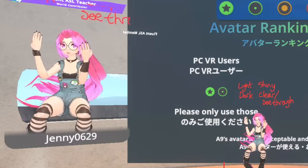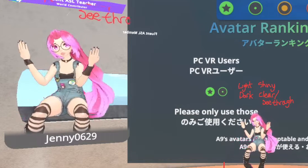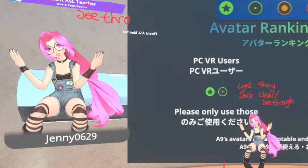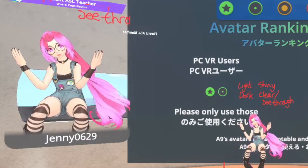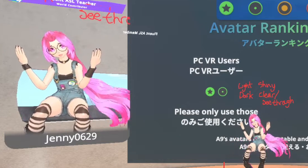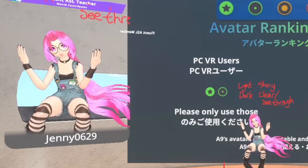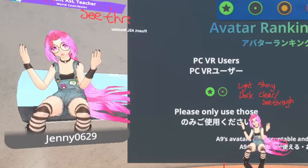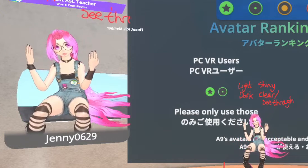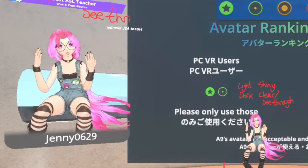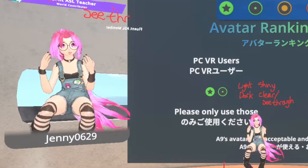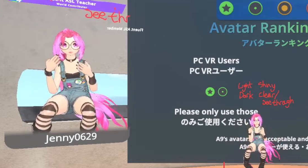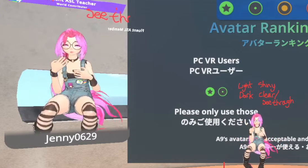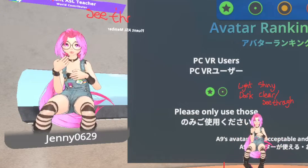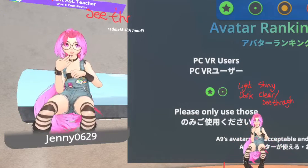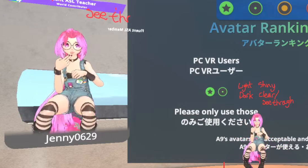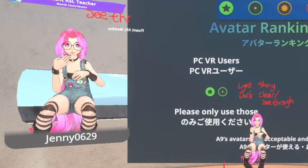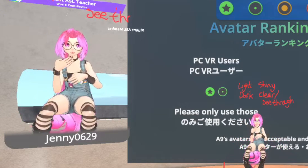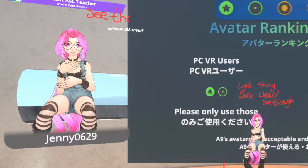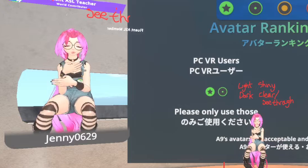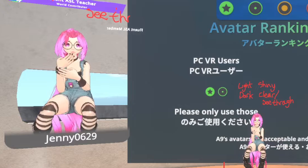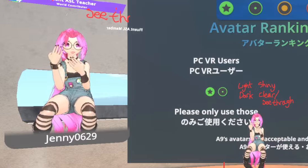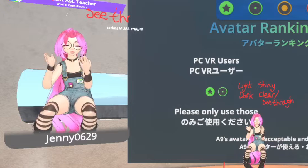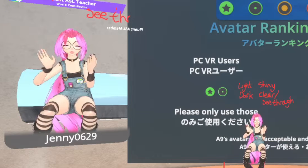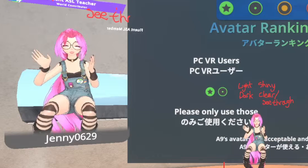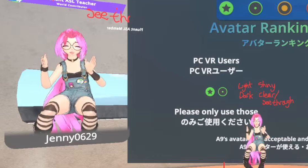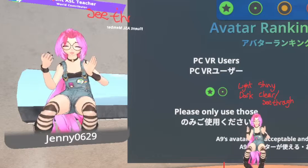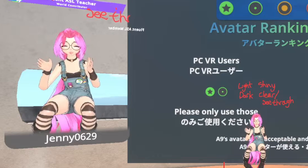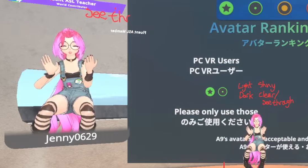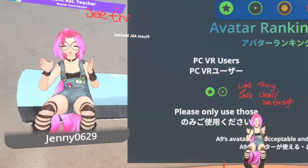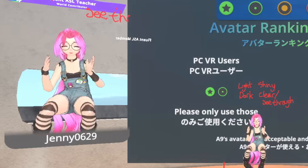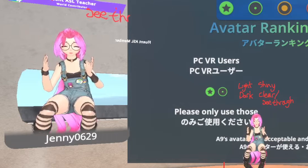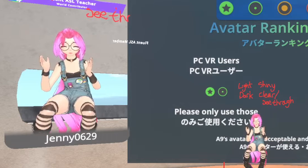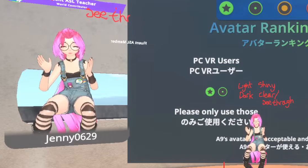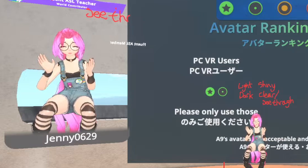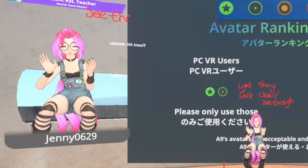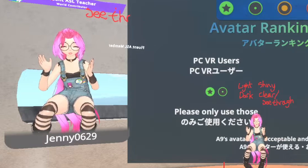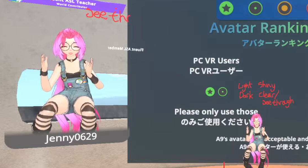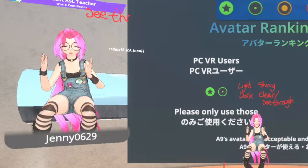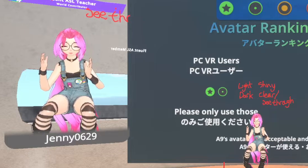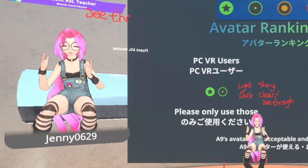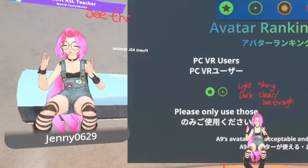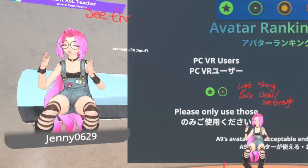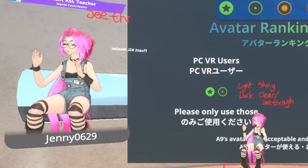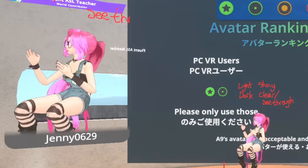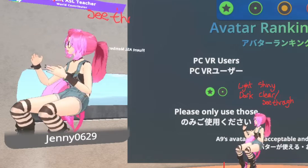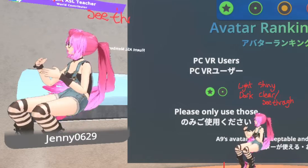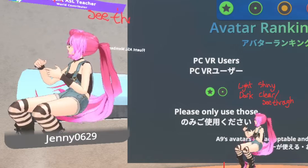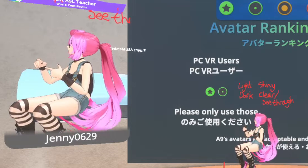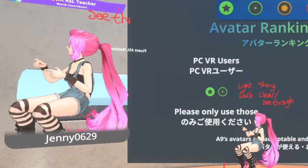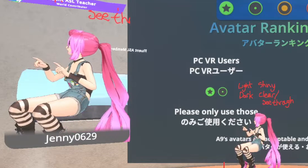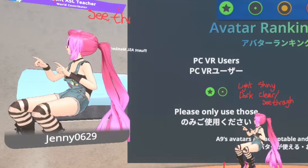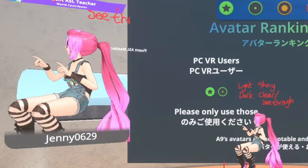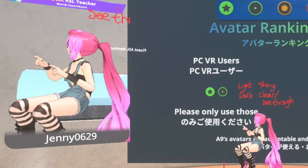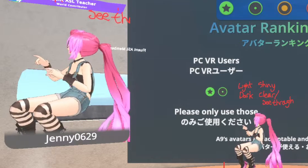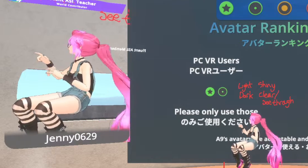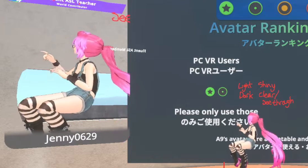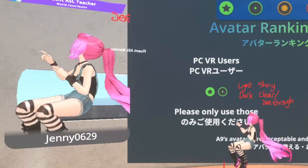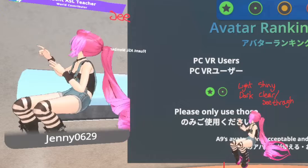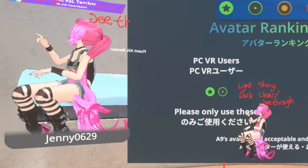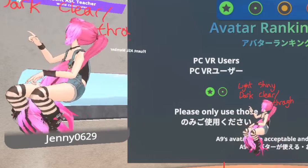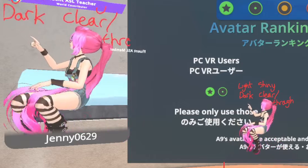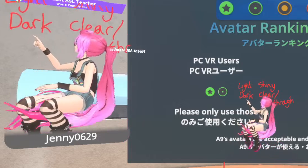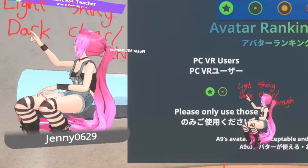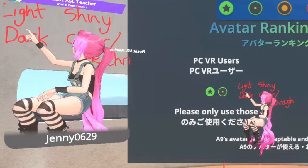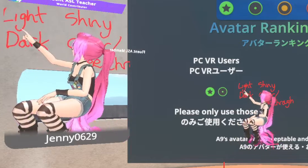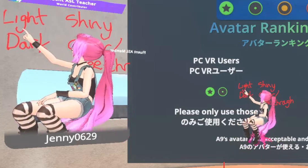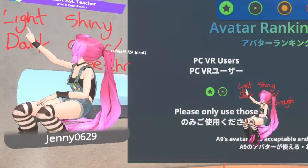light outside? So you can only use this if you're comparing. Okay, so there's a lot of different ways to say it, but